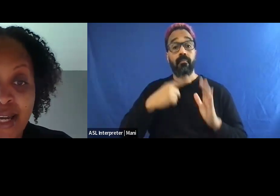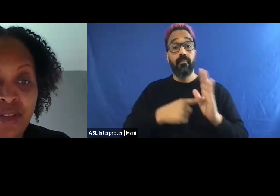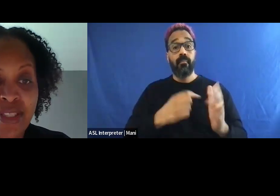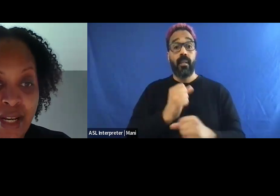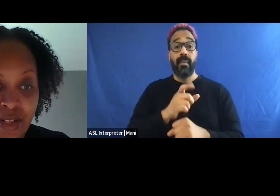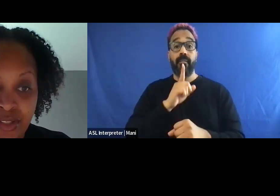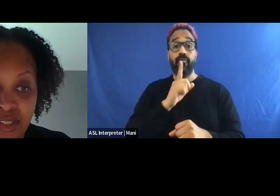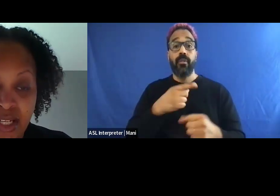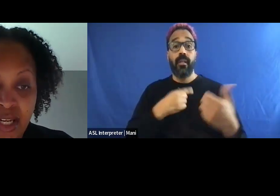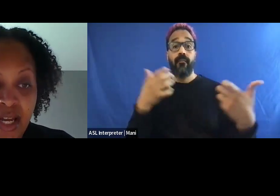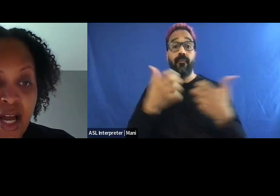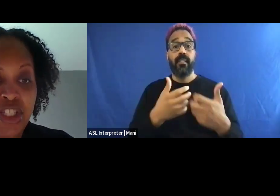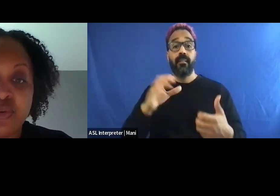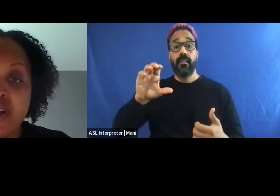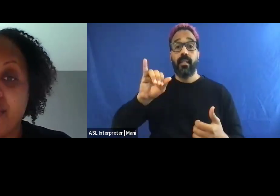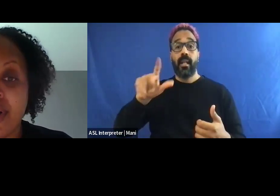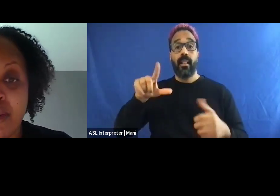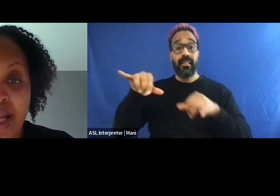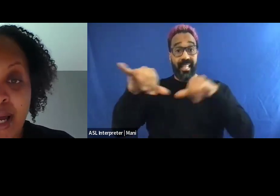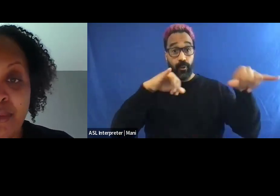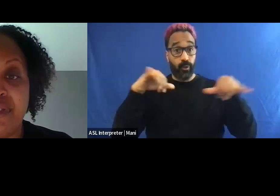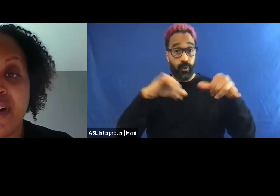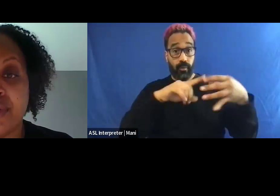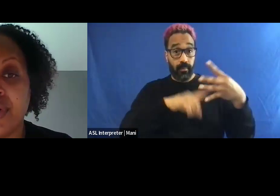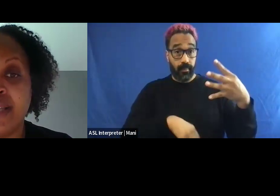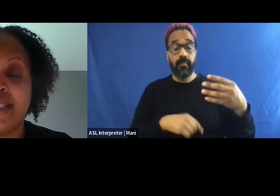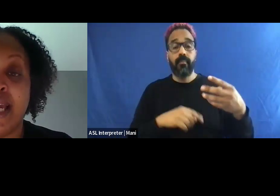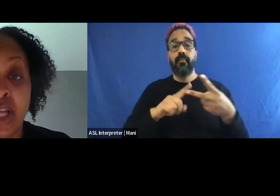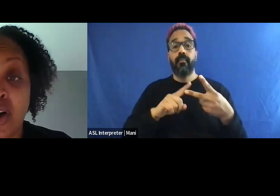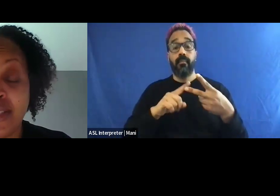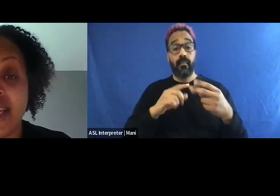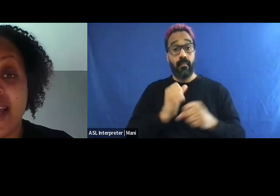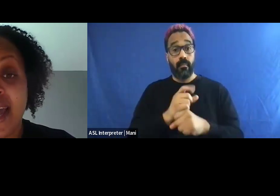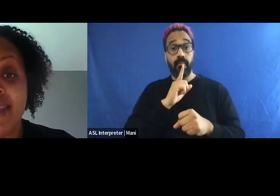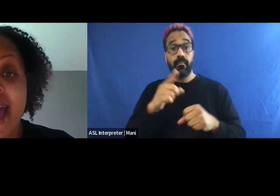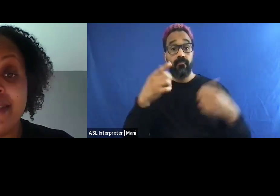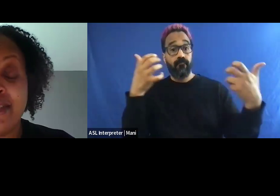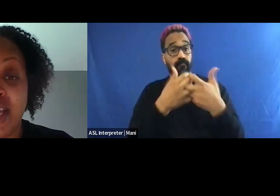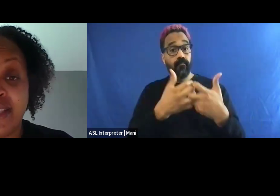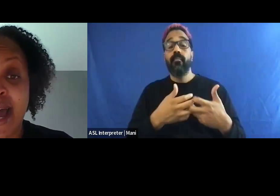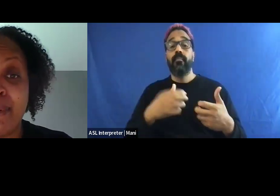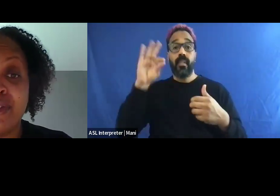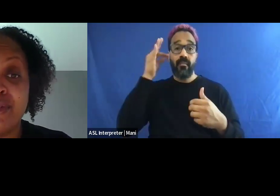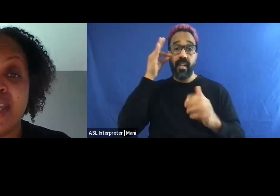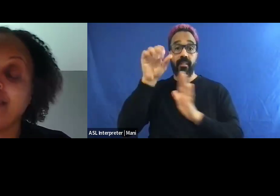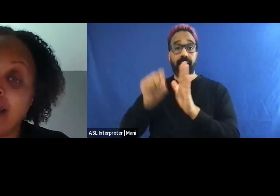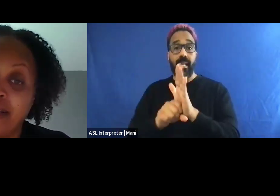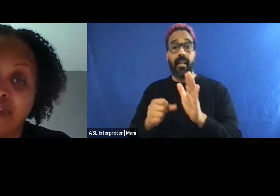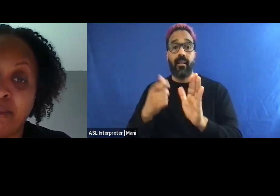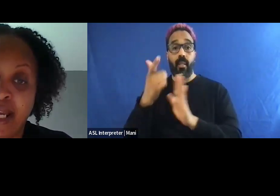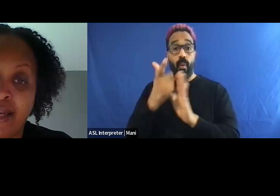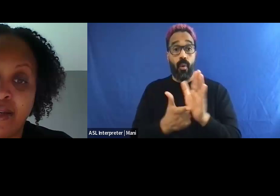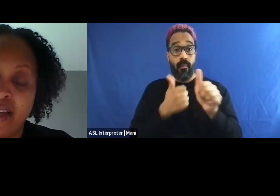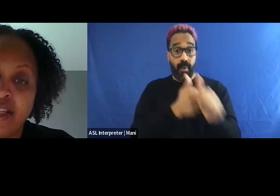with CIL standards, assuring that we're complying with federal and state laws. And that is happening through the